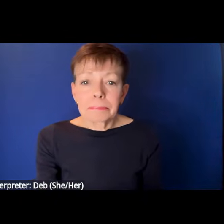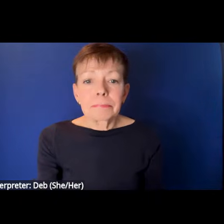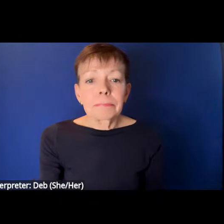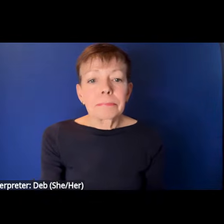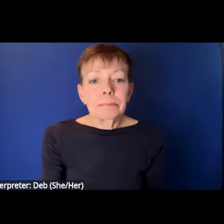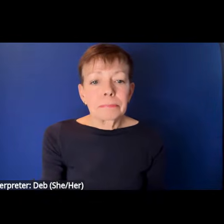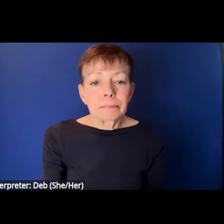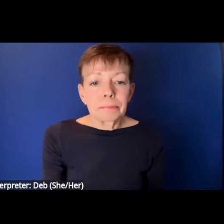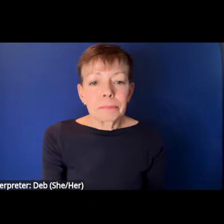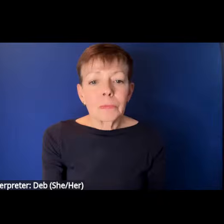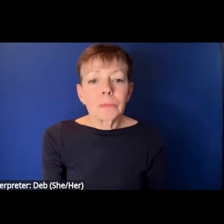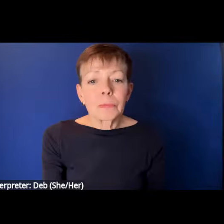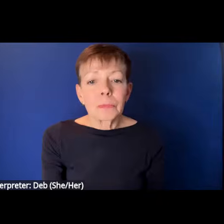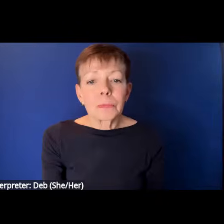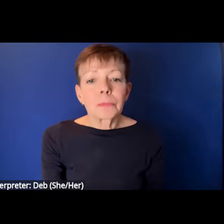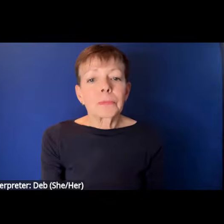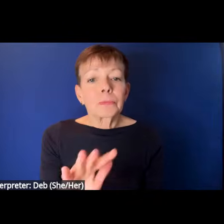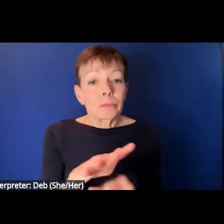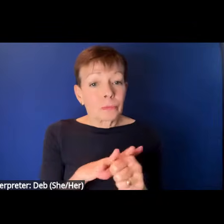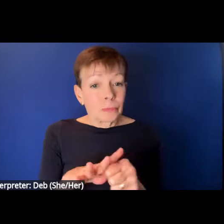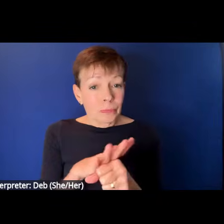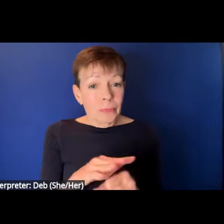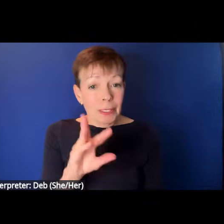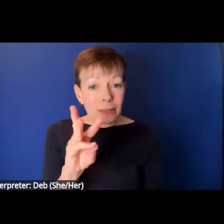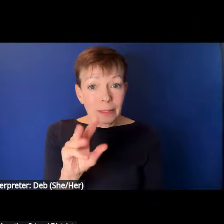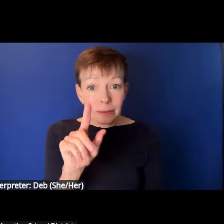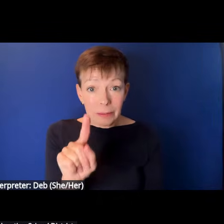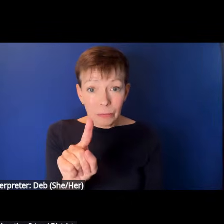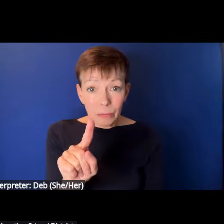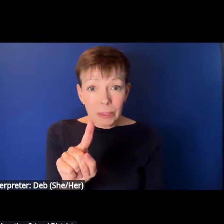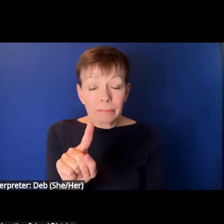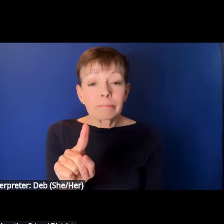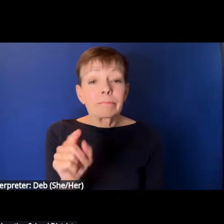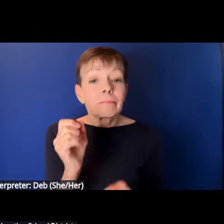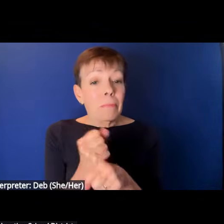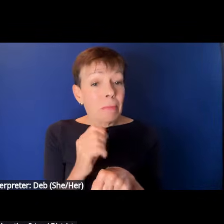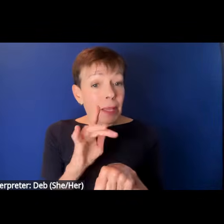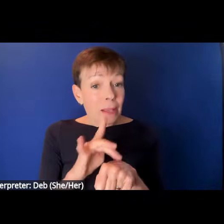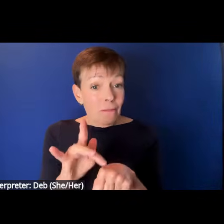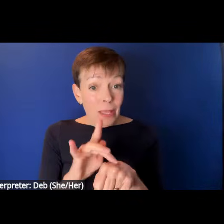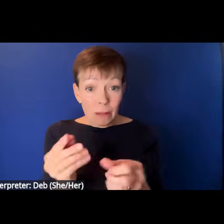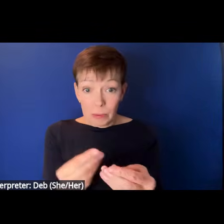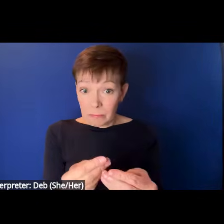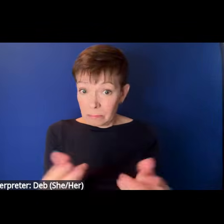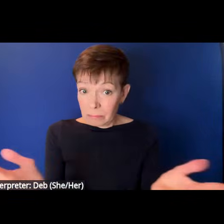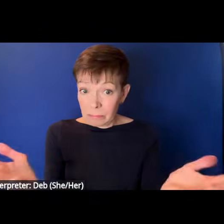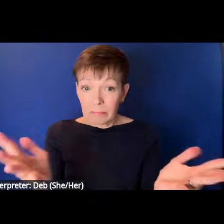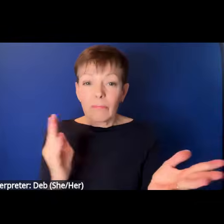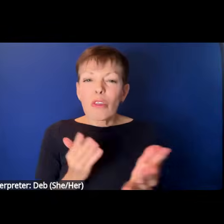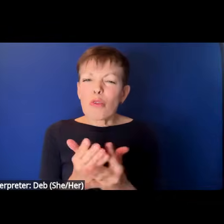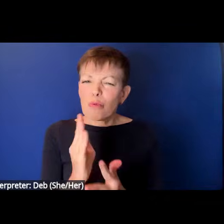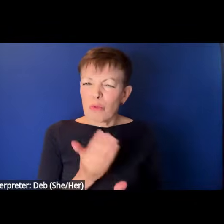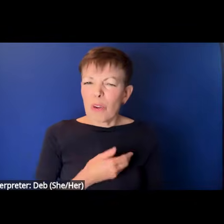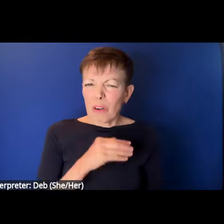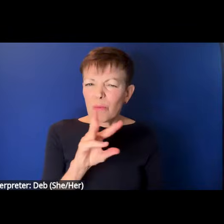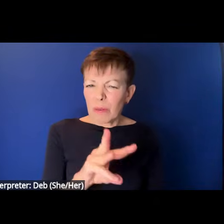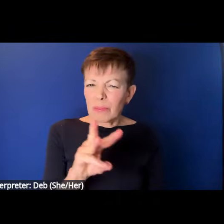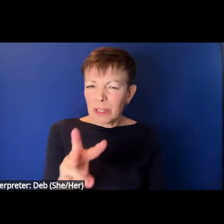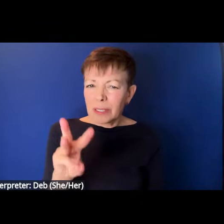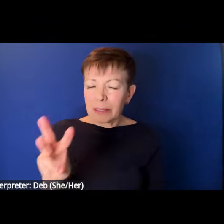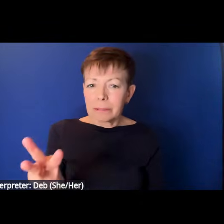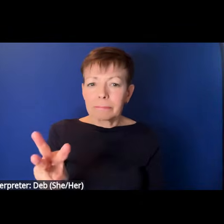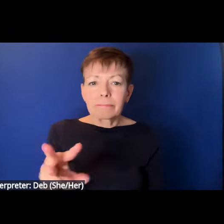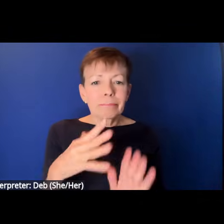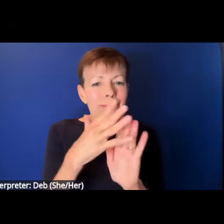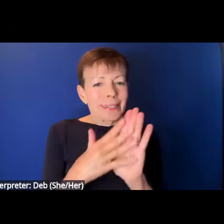that the Board of Education School District number 61, Greater Victoria, make available to the public via the district website the schedules of fees